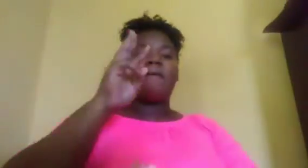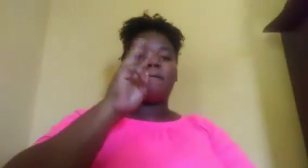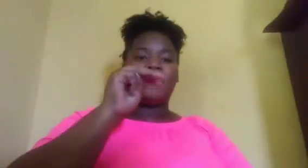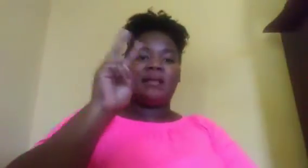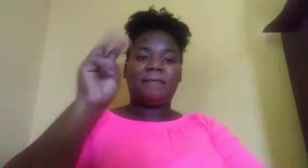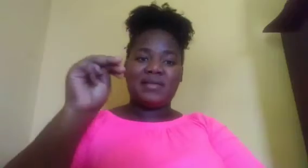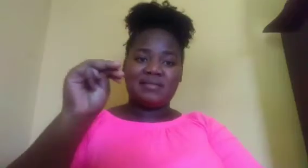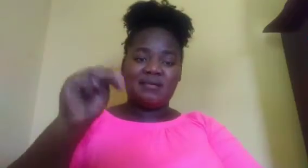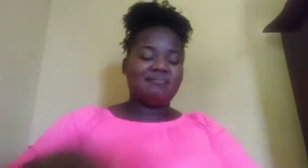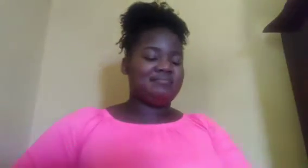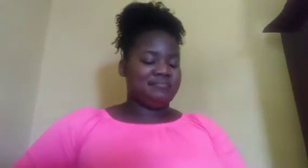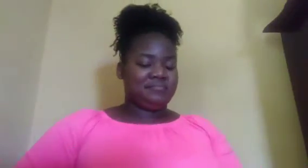"34 millimeters.